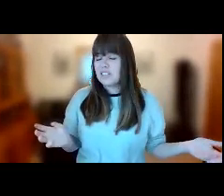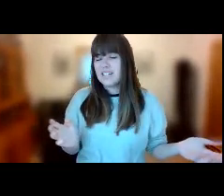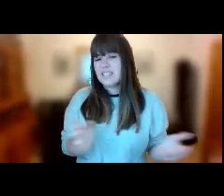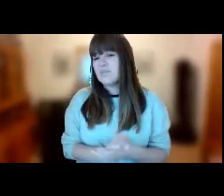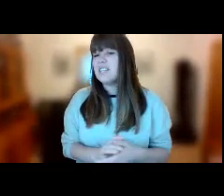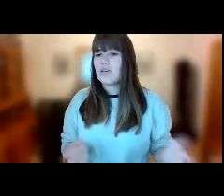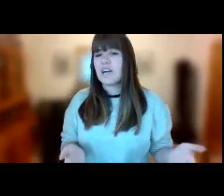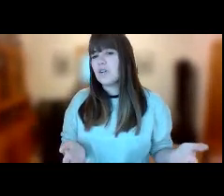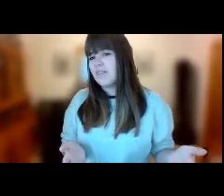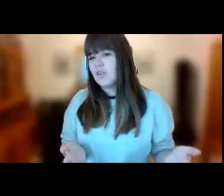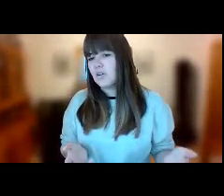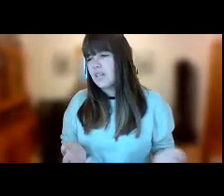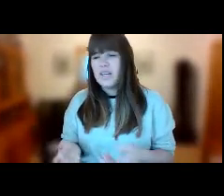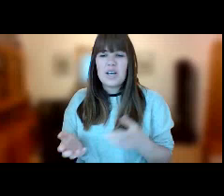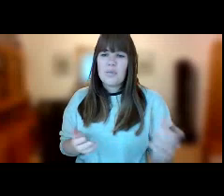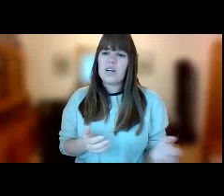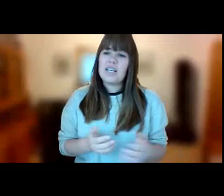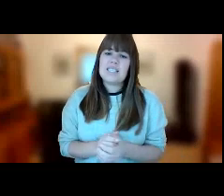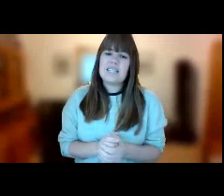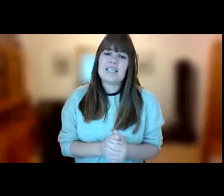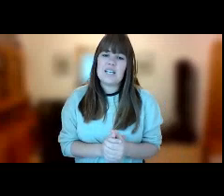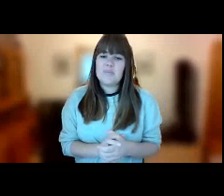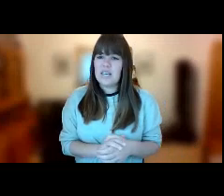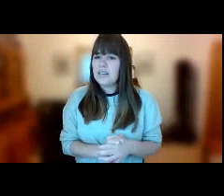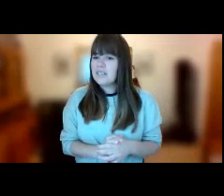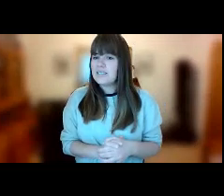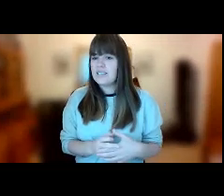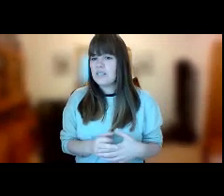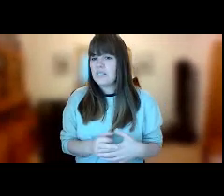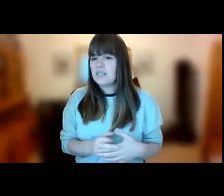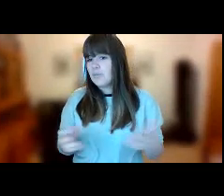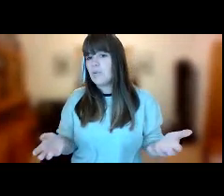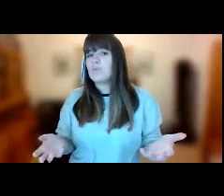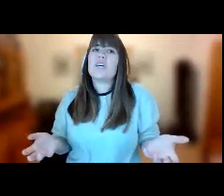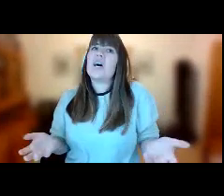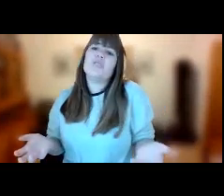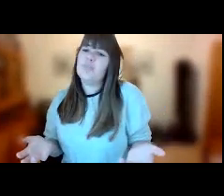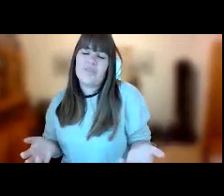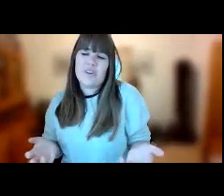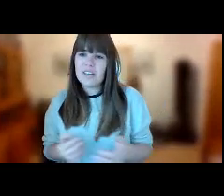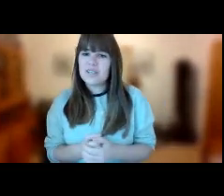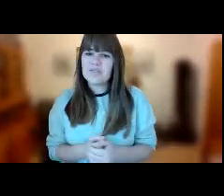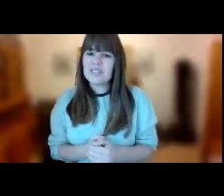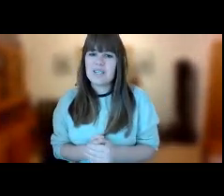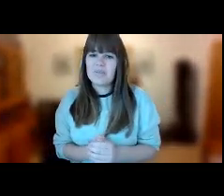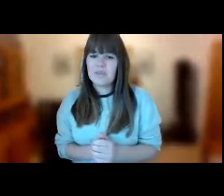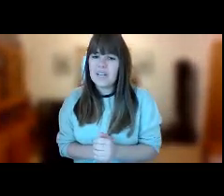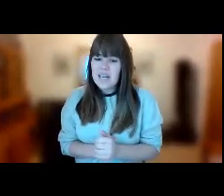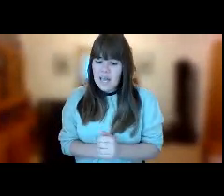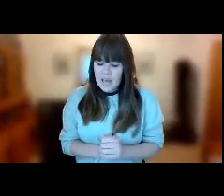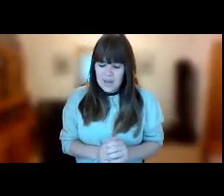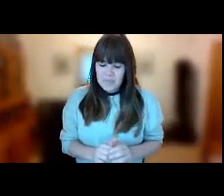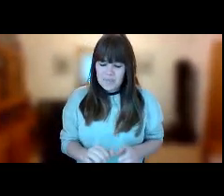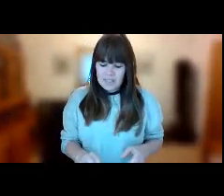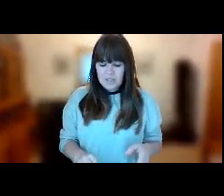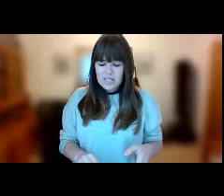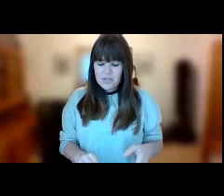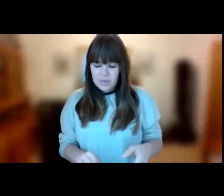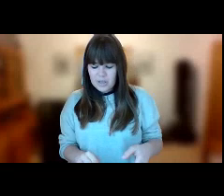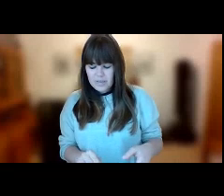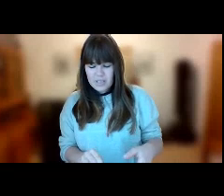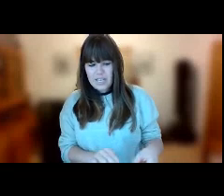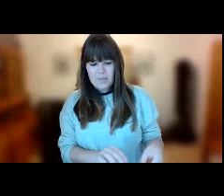so apologising. "I'm really sorry I got that wrong. What can I say next time to that? What term would you prefer I use, for example?" And